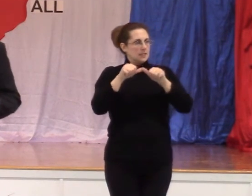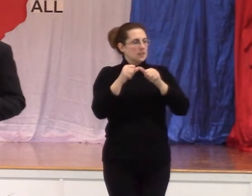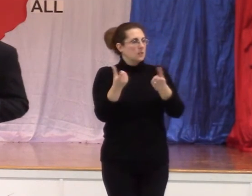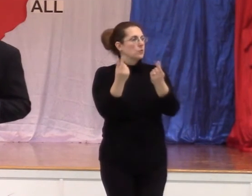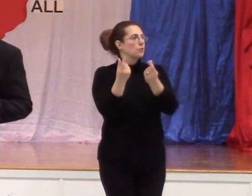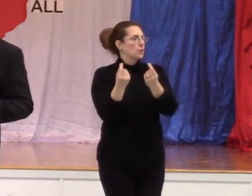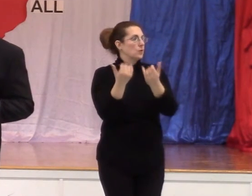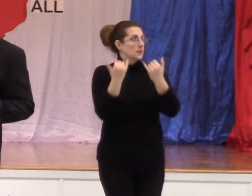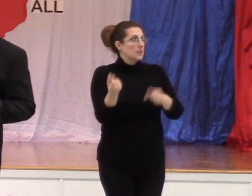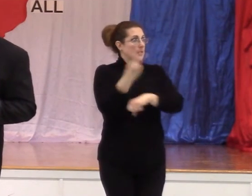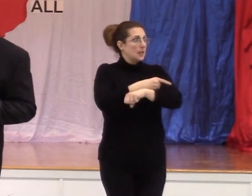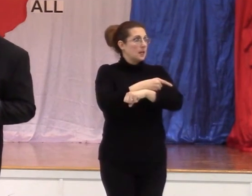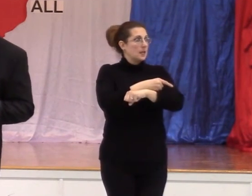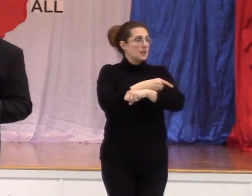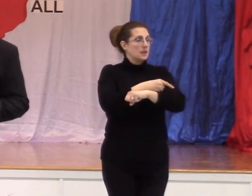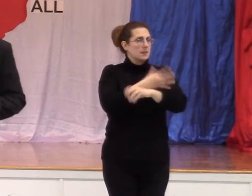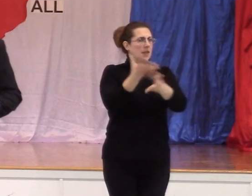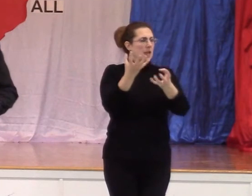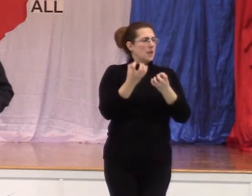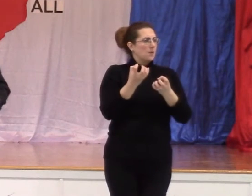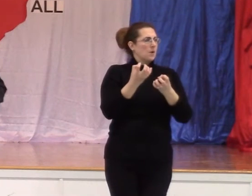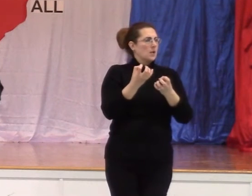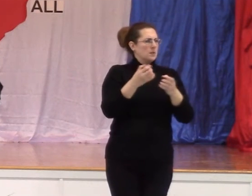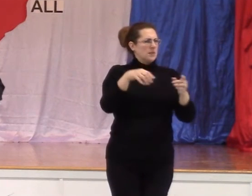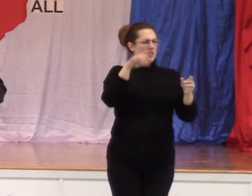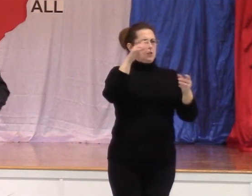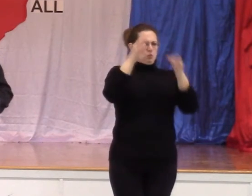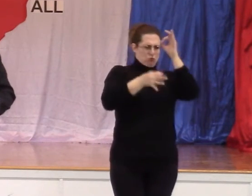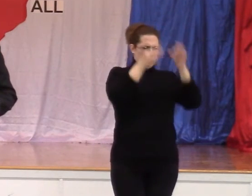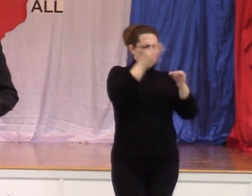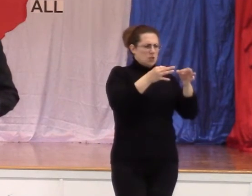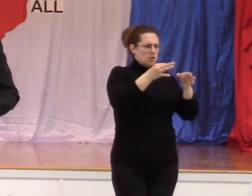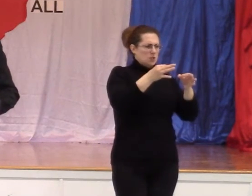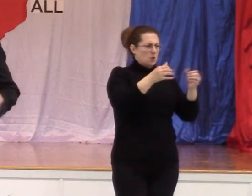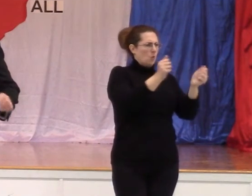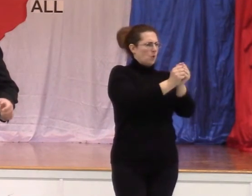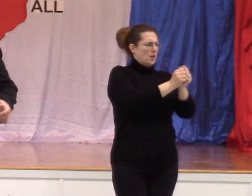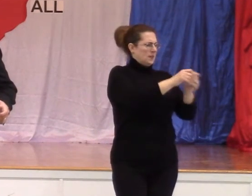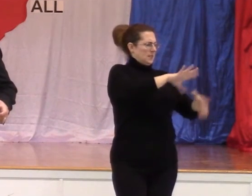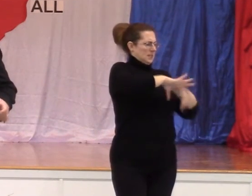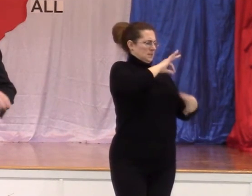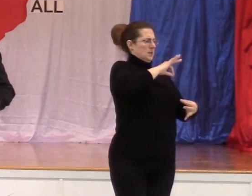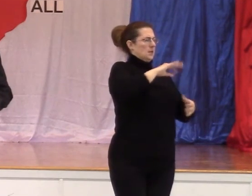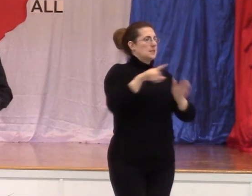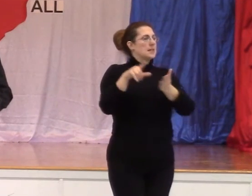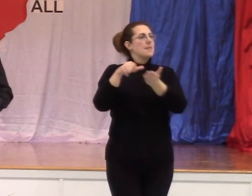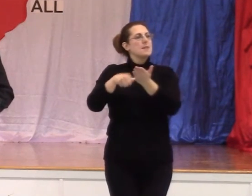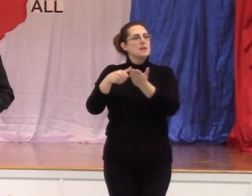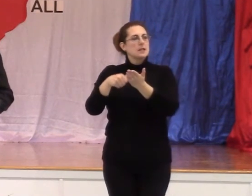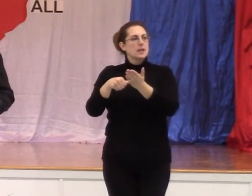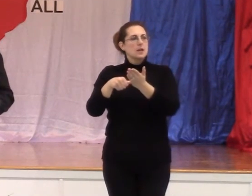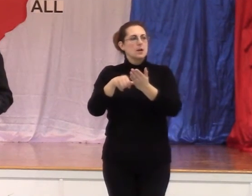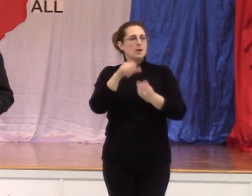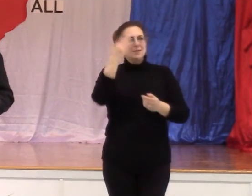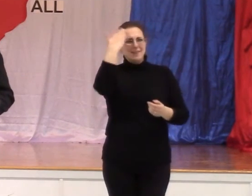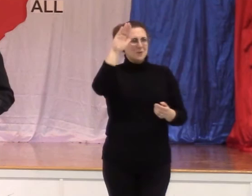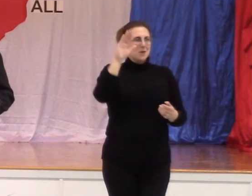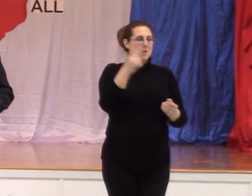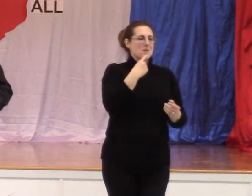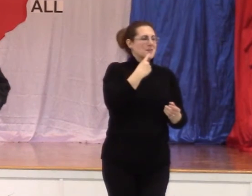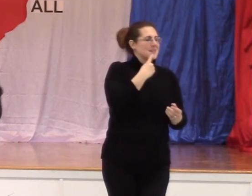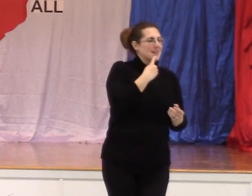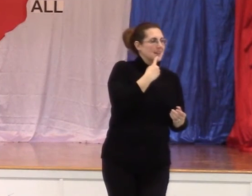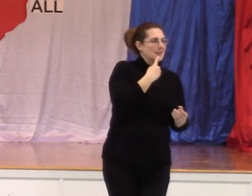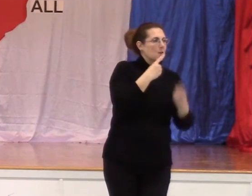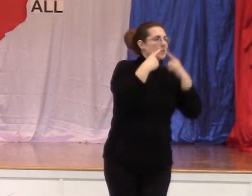present day, who wish to be acute judges between the spirit and the letter, and yet know not what they say or declare.